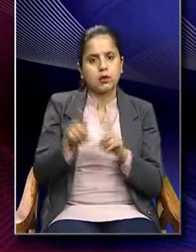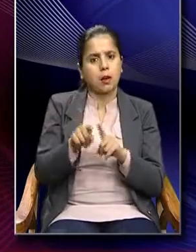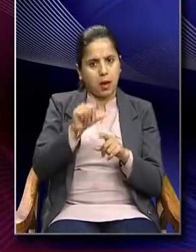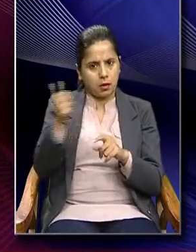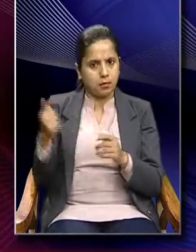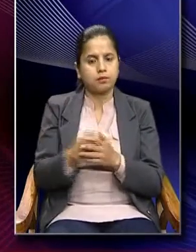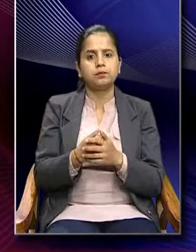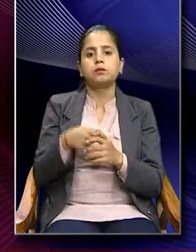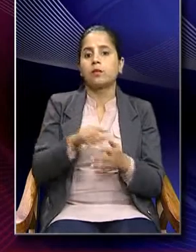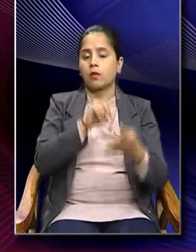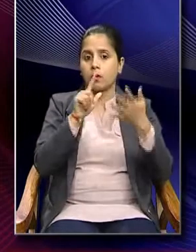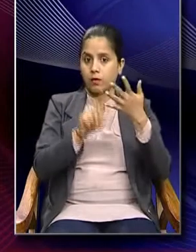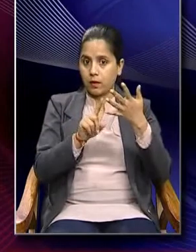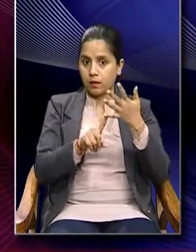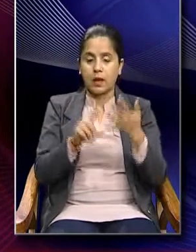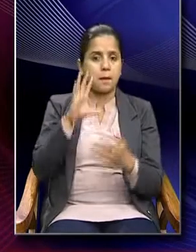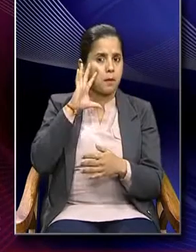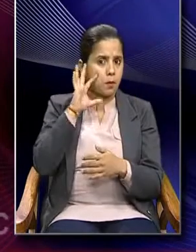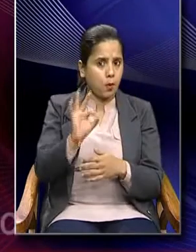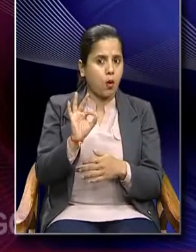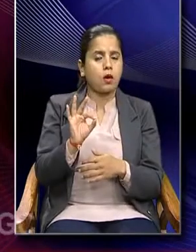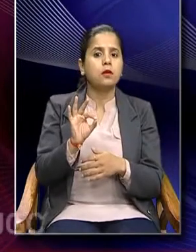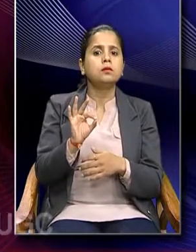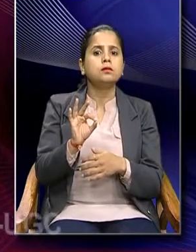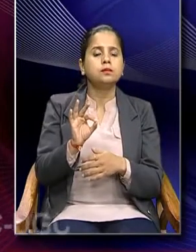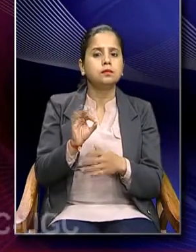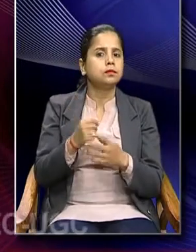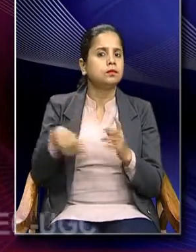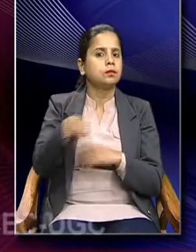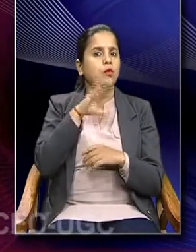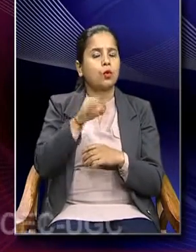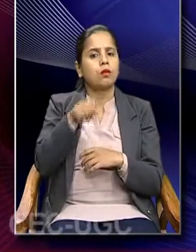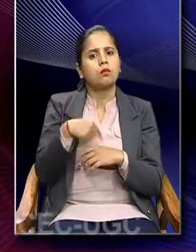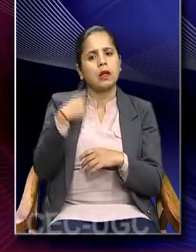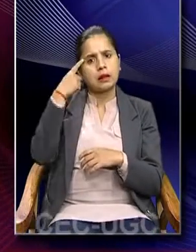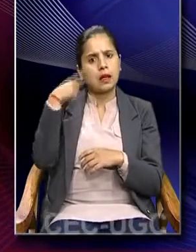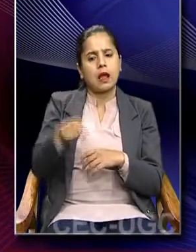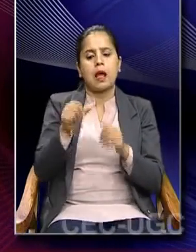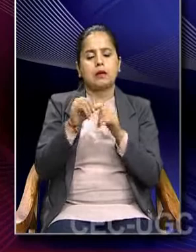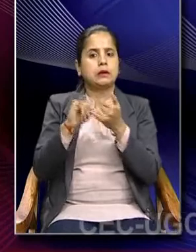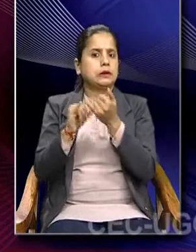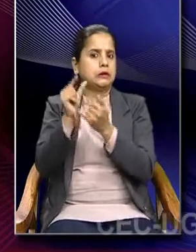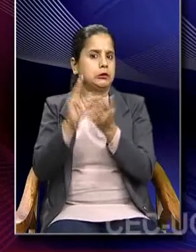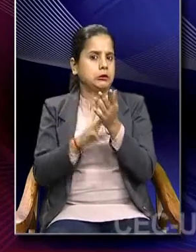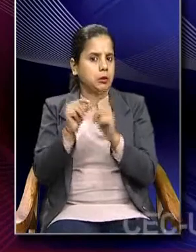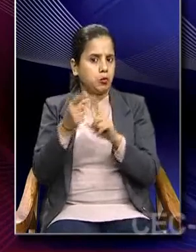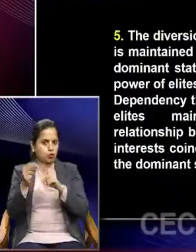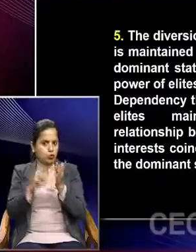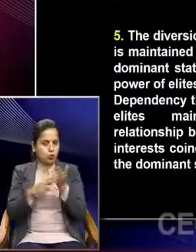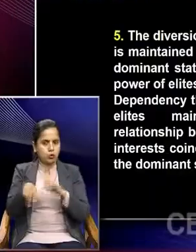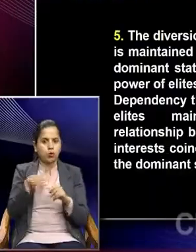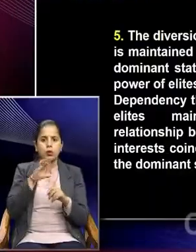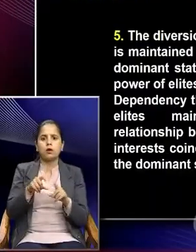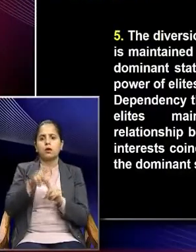The fifth important characteristic or the core assumption of dependency theorist is the diversion